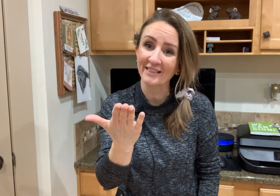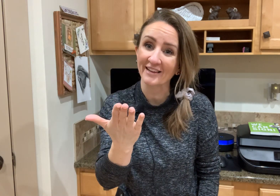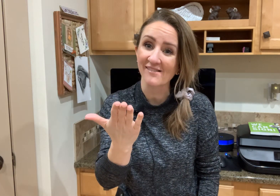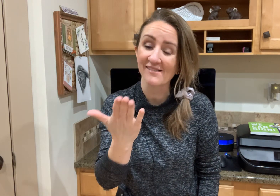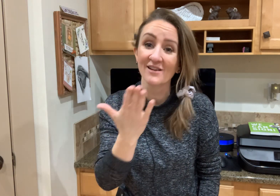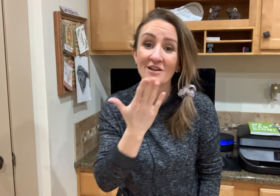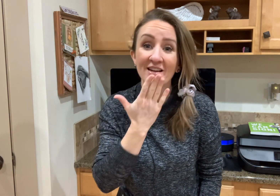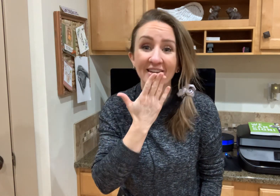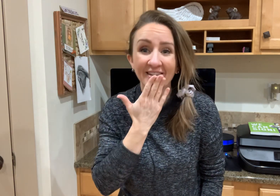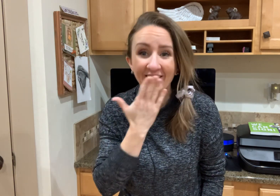this.